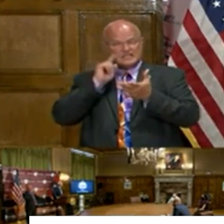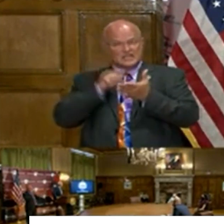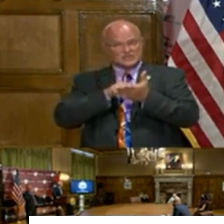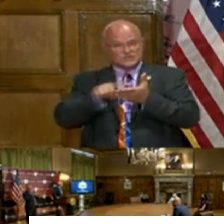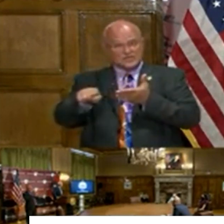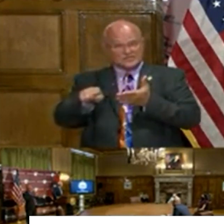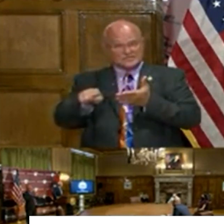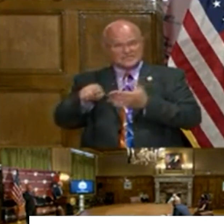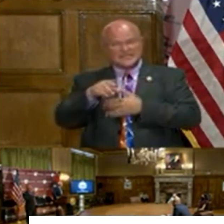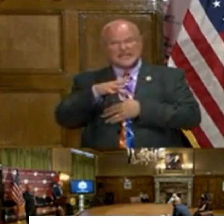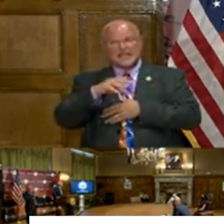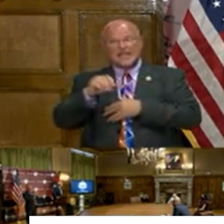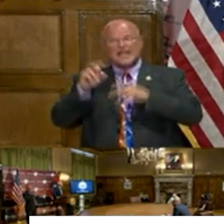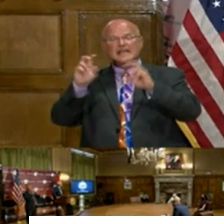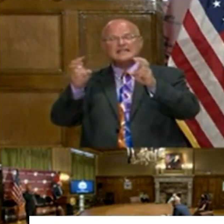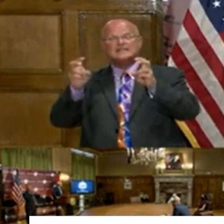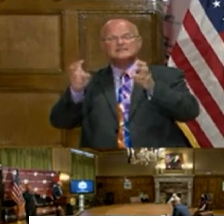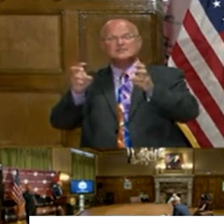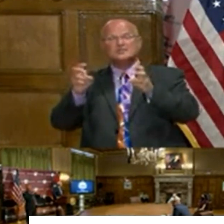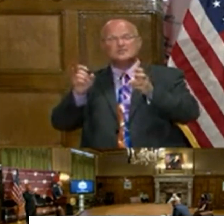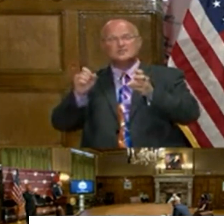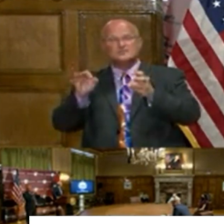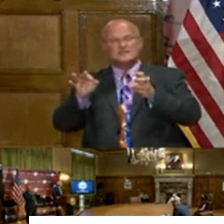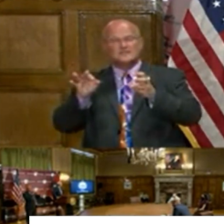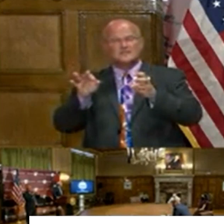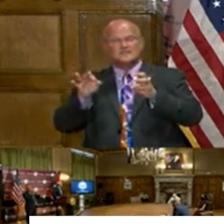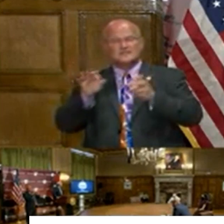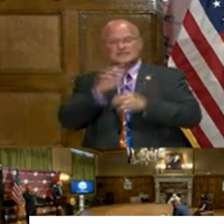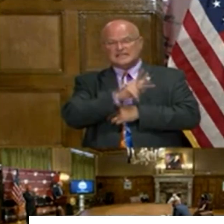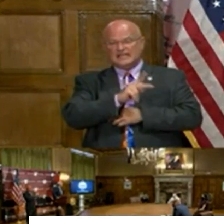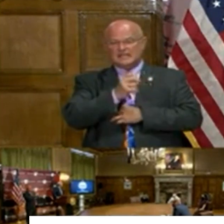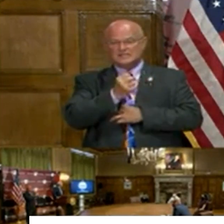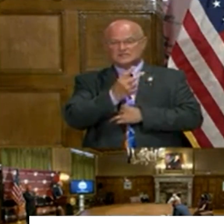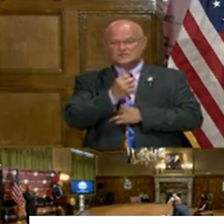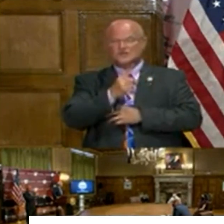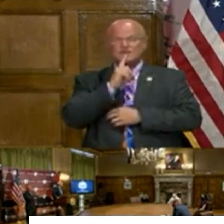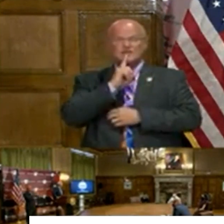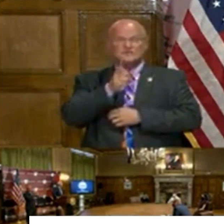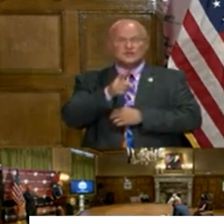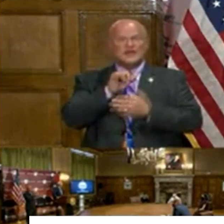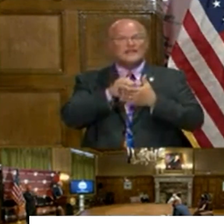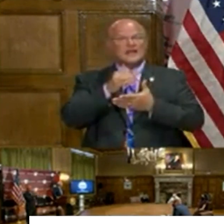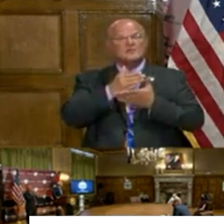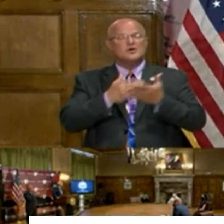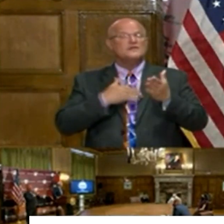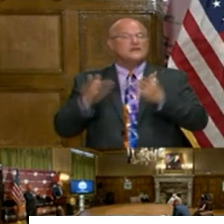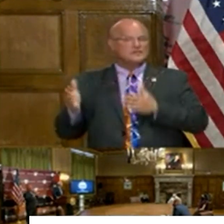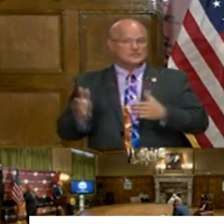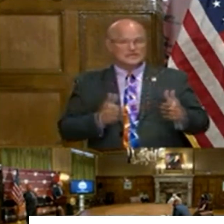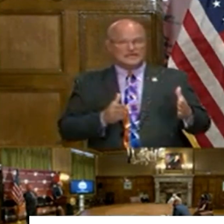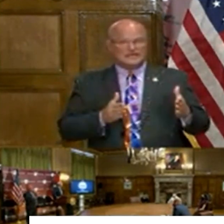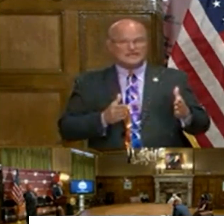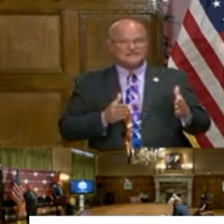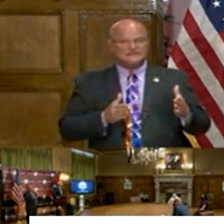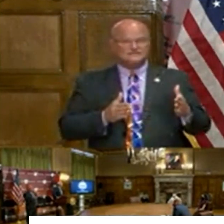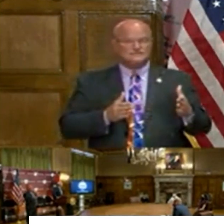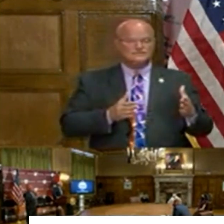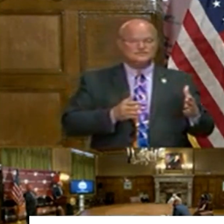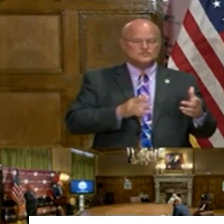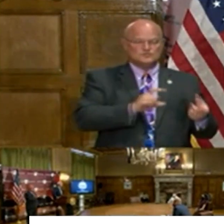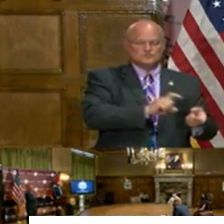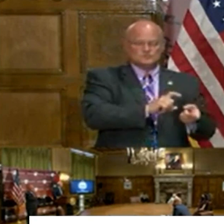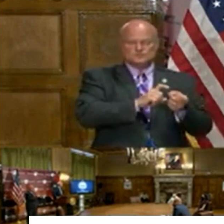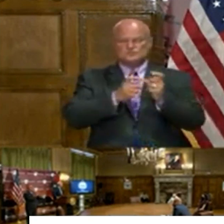tracing, and in terms of K through 12, absolutely, that's part of our plan to be able to shift